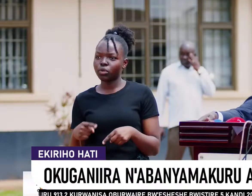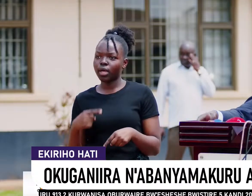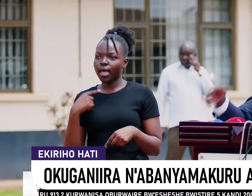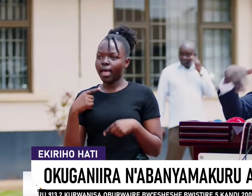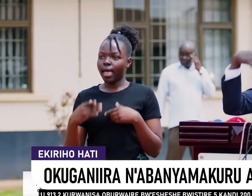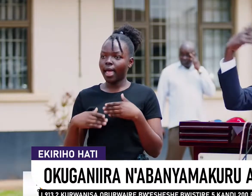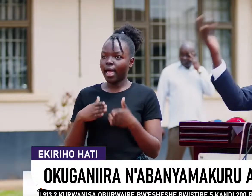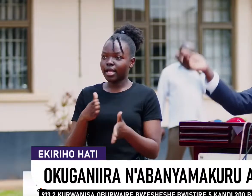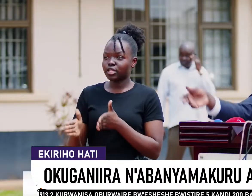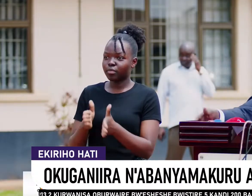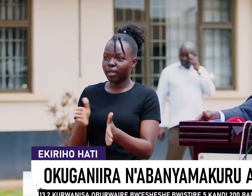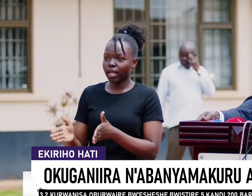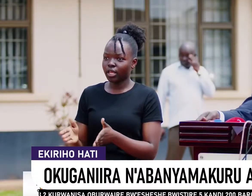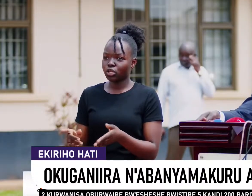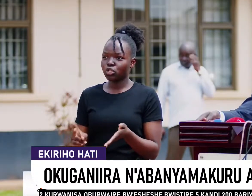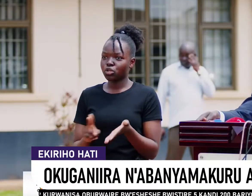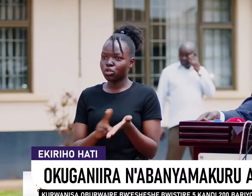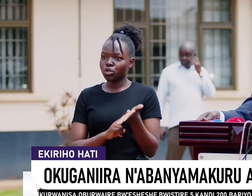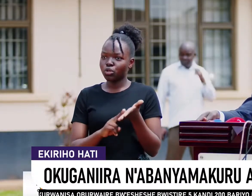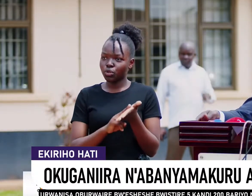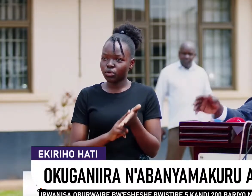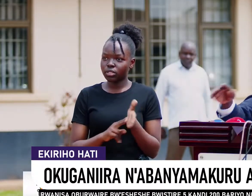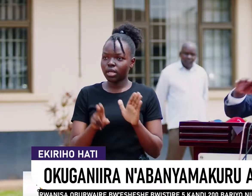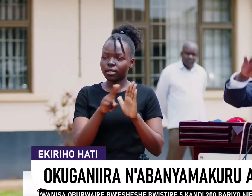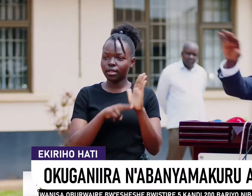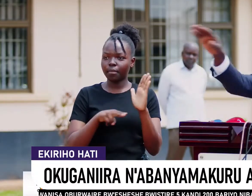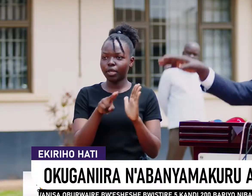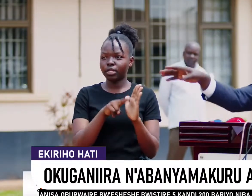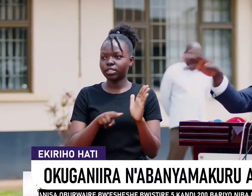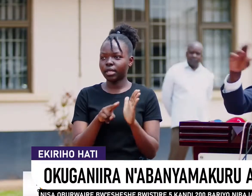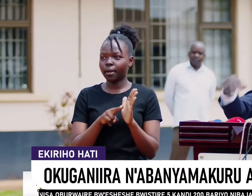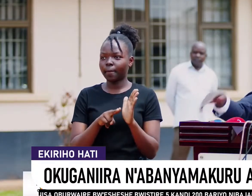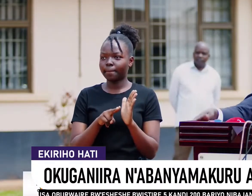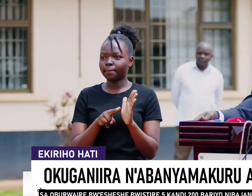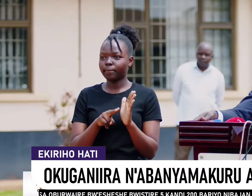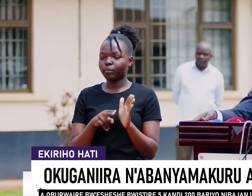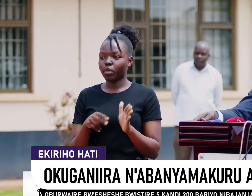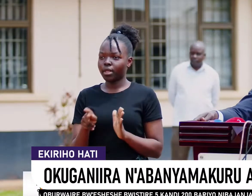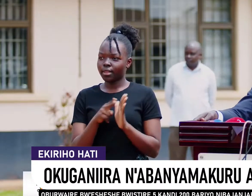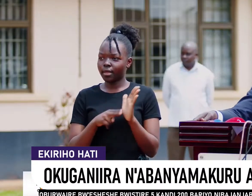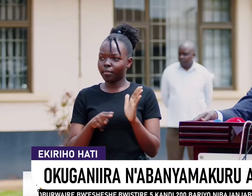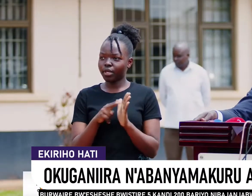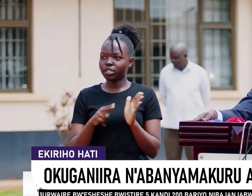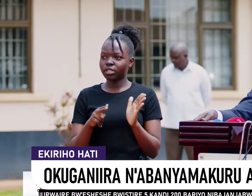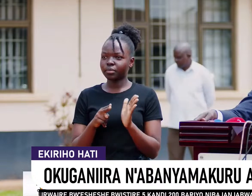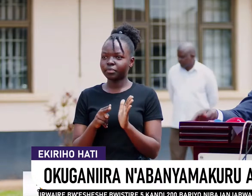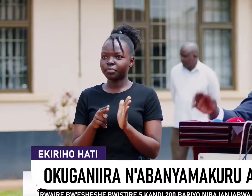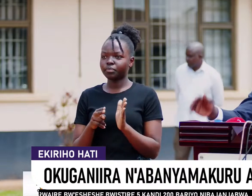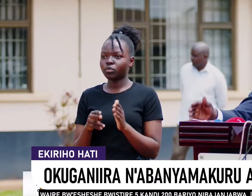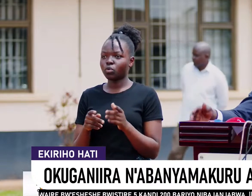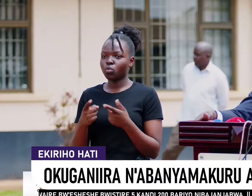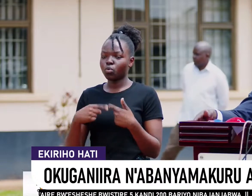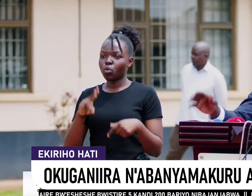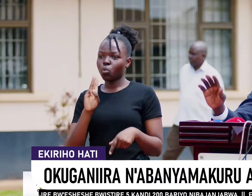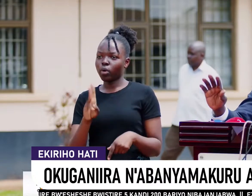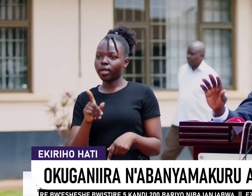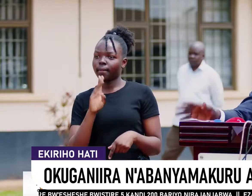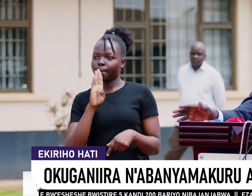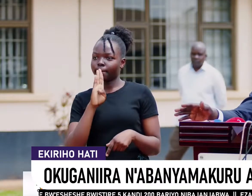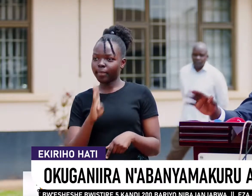offices, using the media, the radios, the local radios in those areas. We shall be